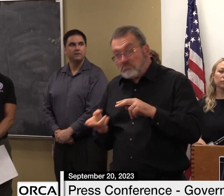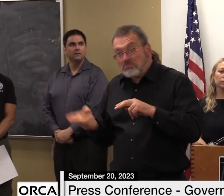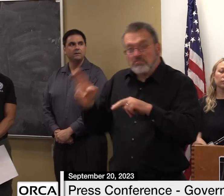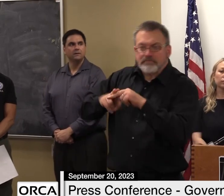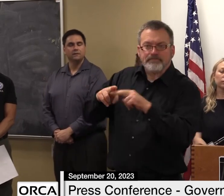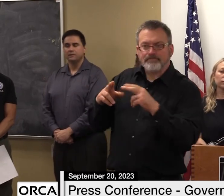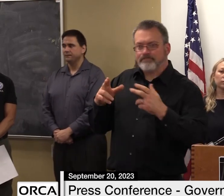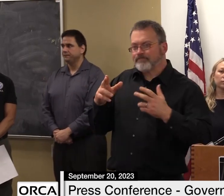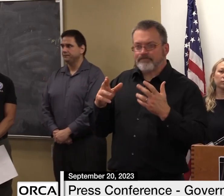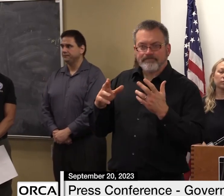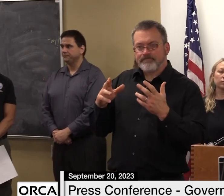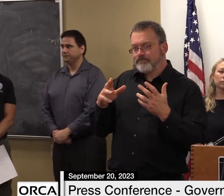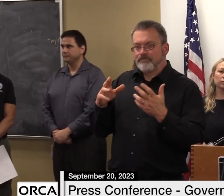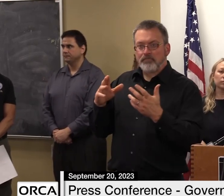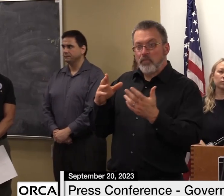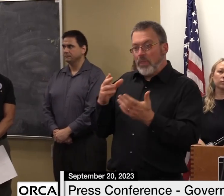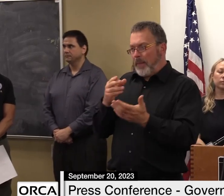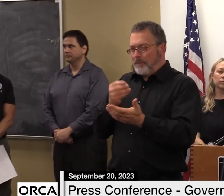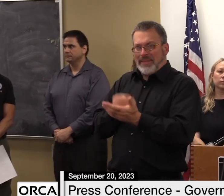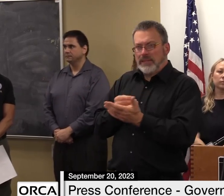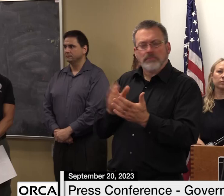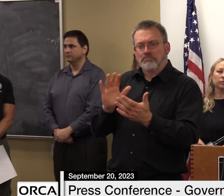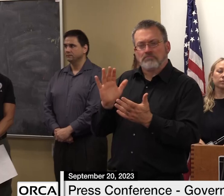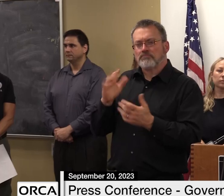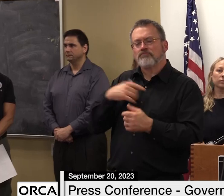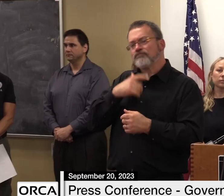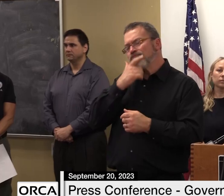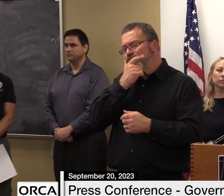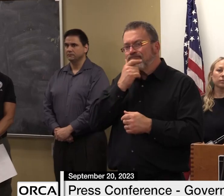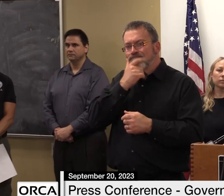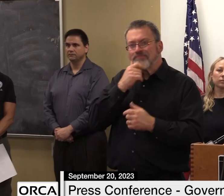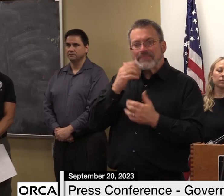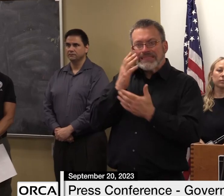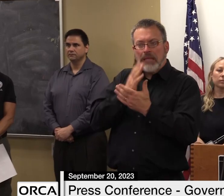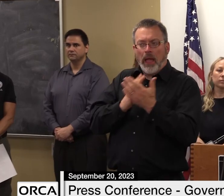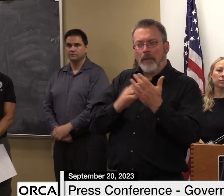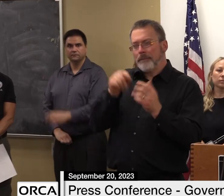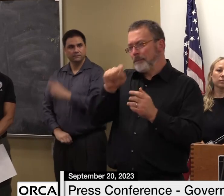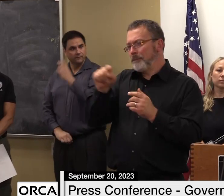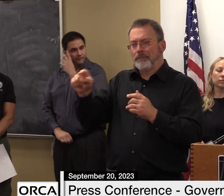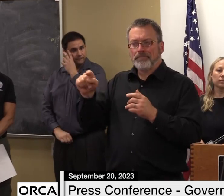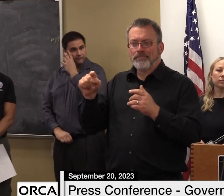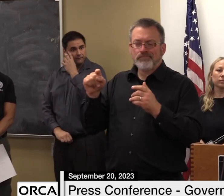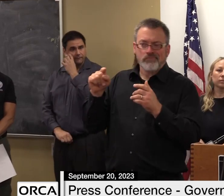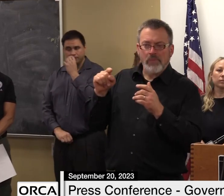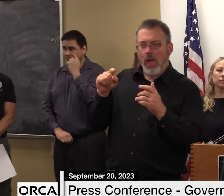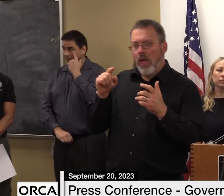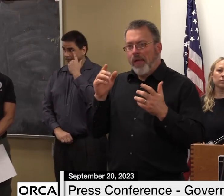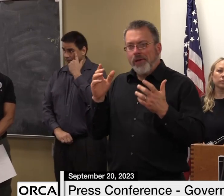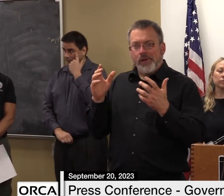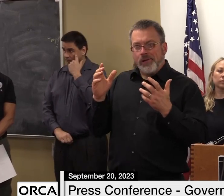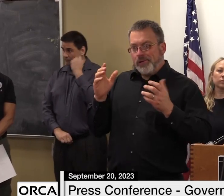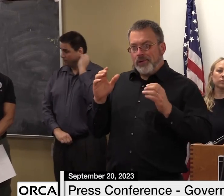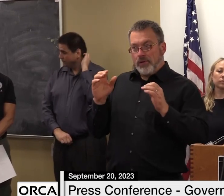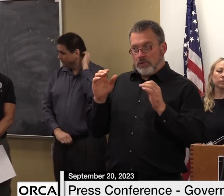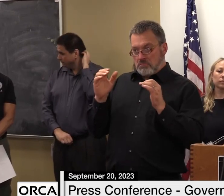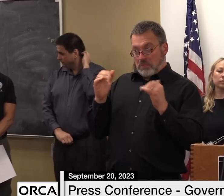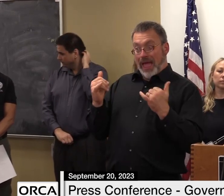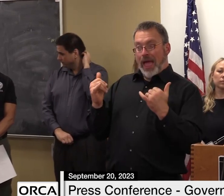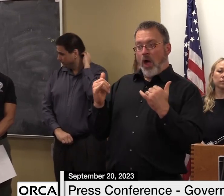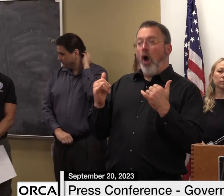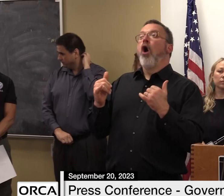whole deluge, but we are estimating that there may be people more interested since there is not a cap. If that answers your